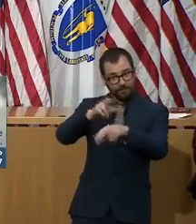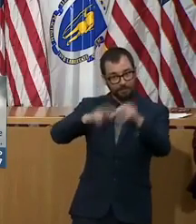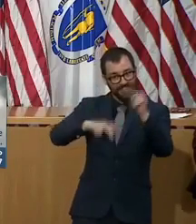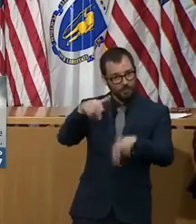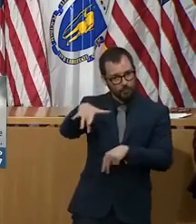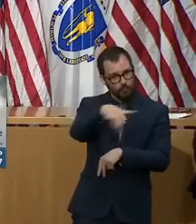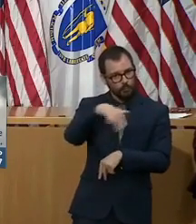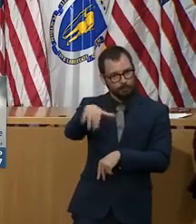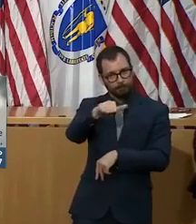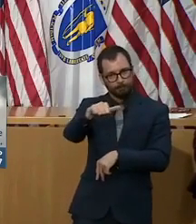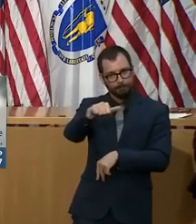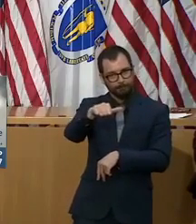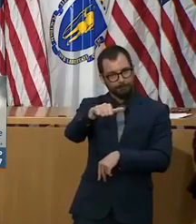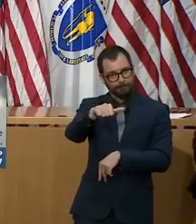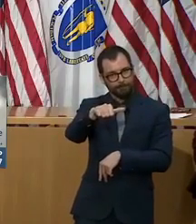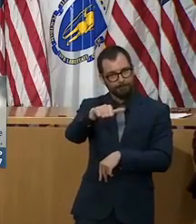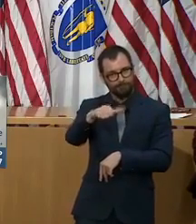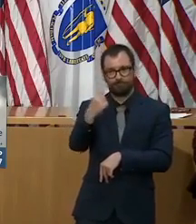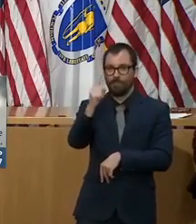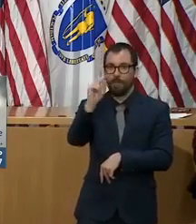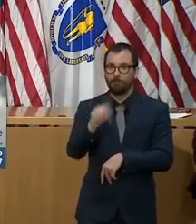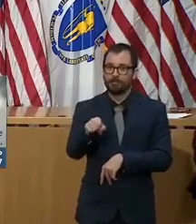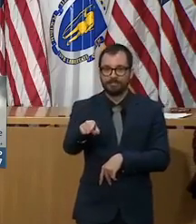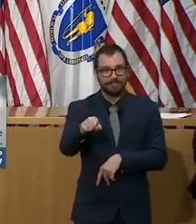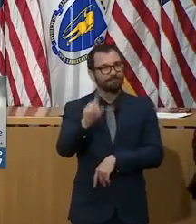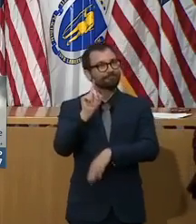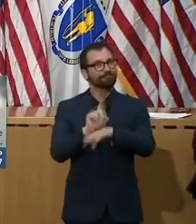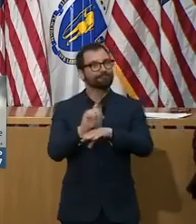smaller than that one, and